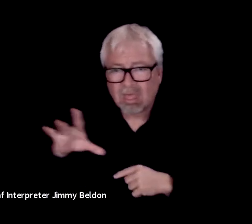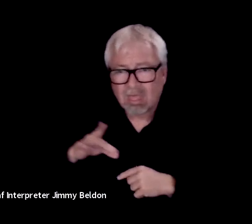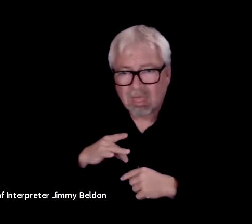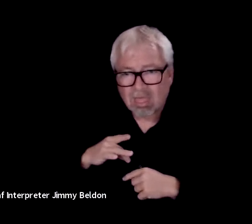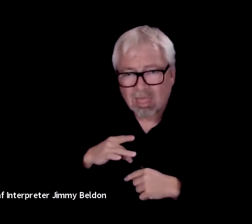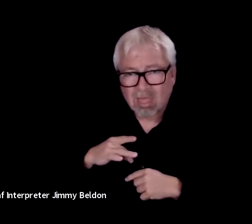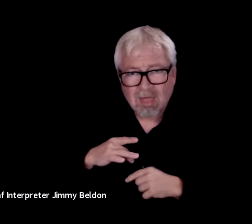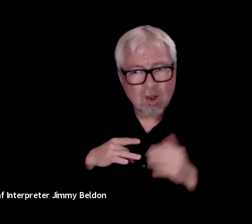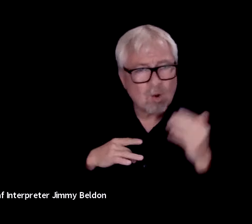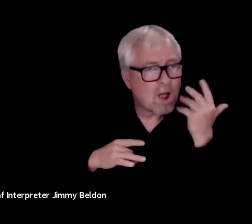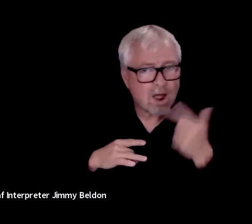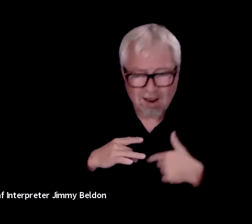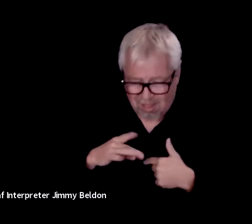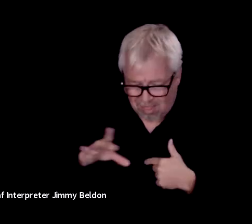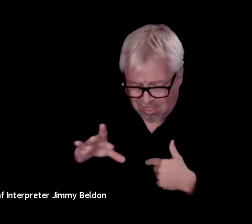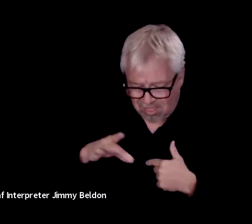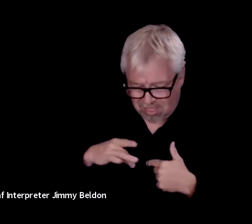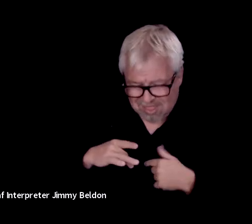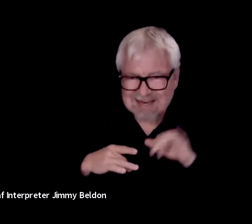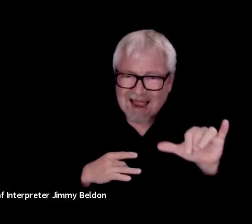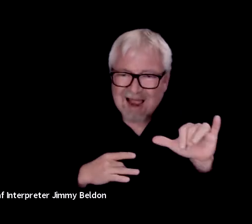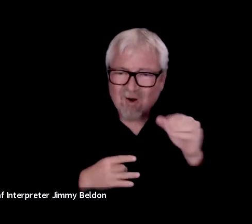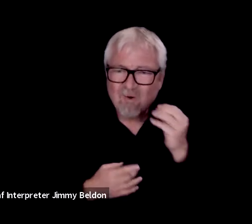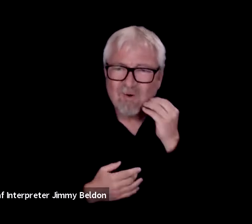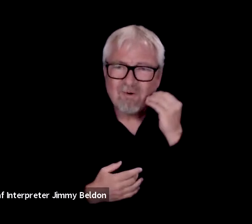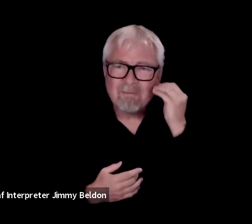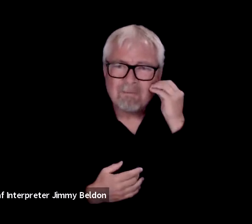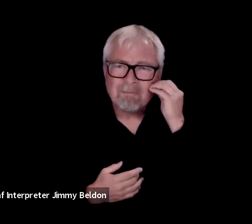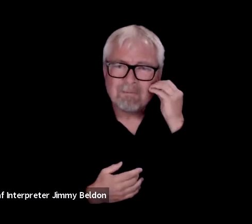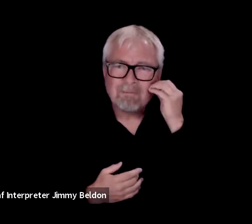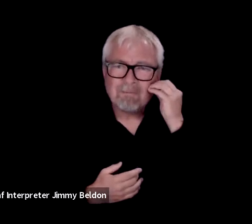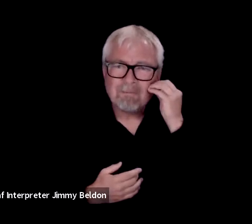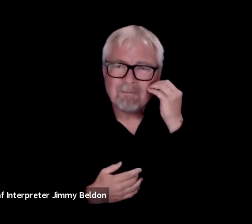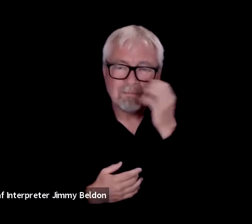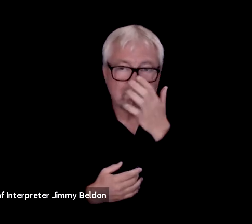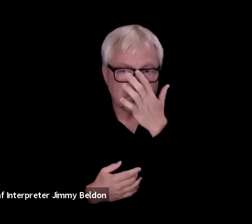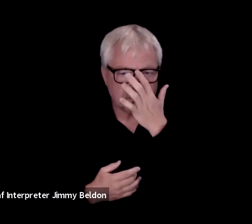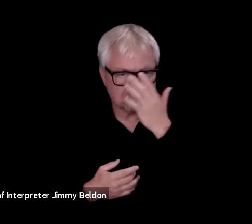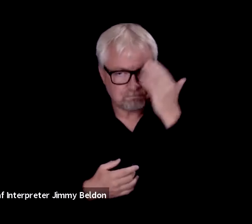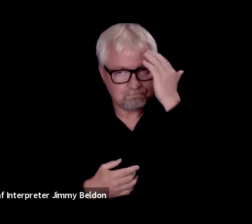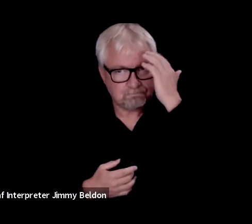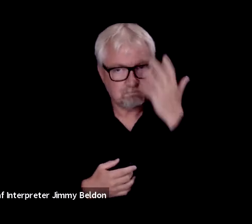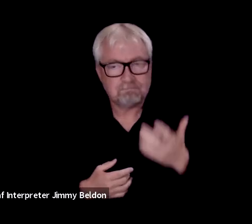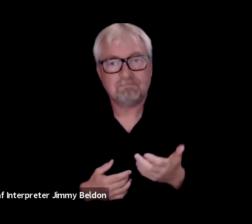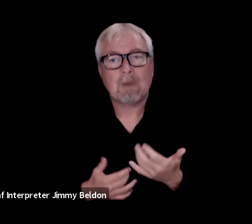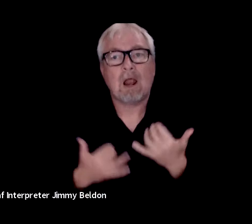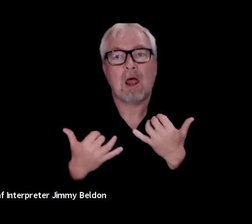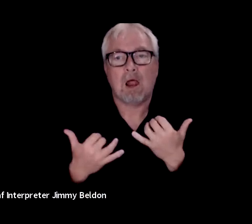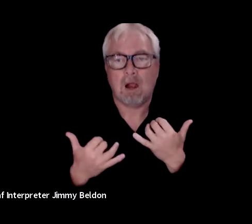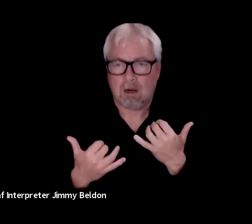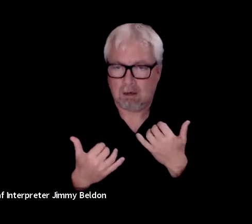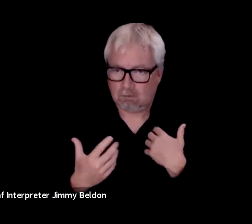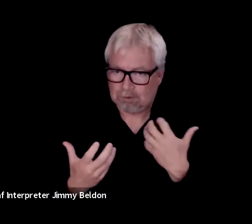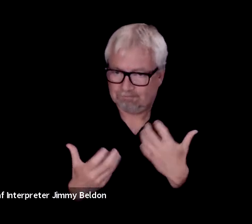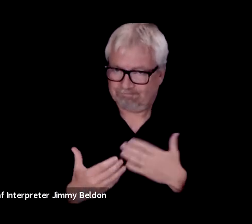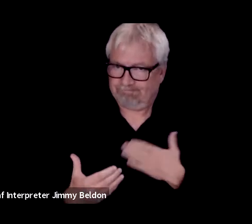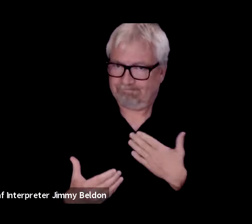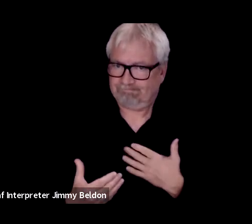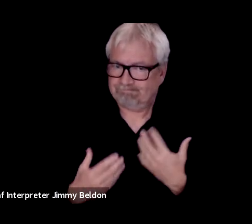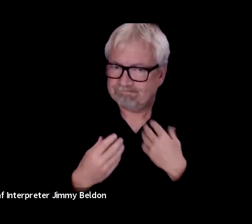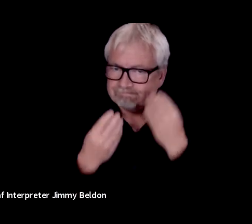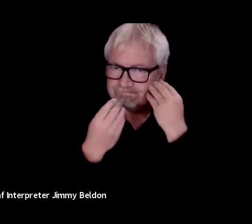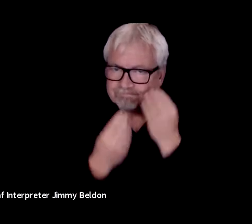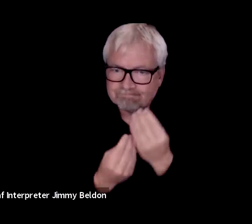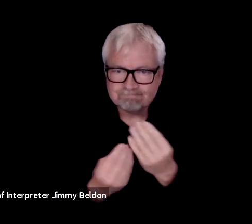I'm pleased to report that today's figures show another 2,579 people got their first vaccine dose,